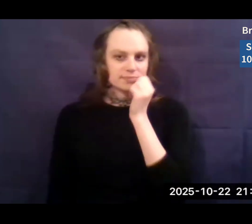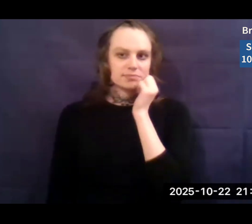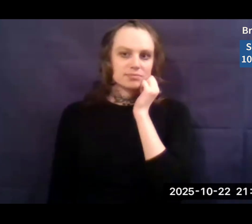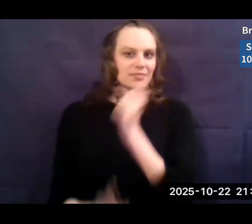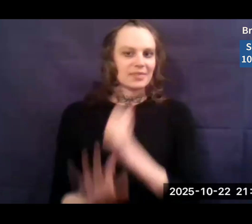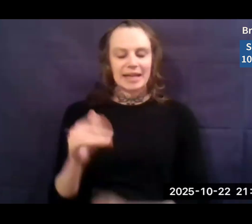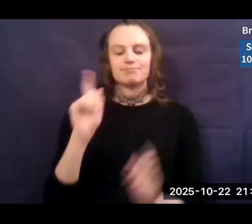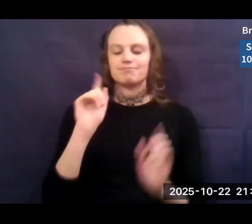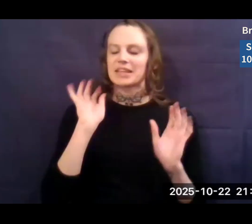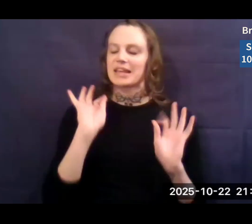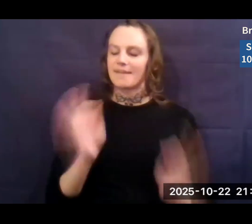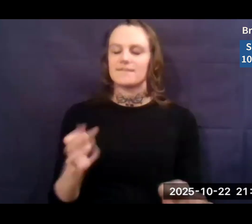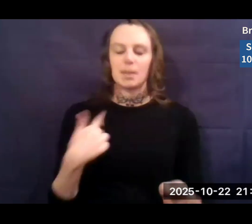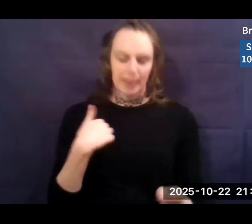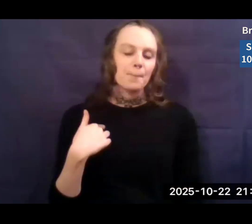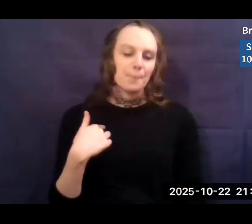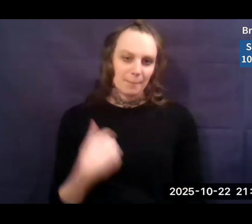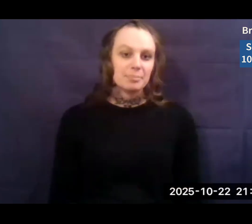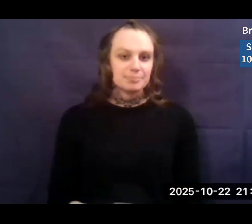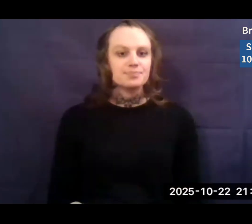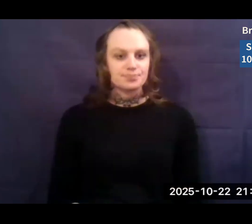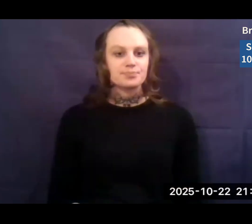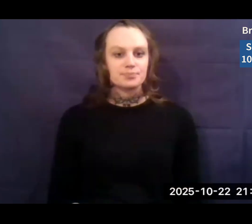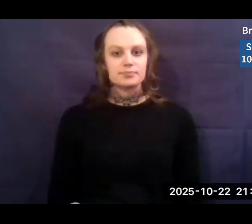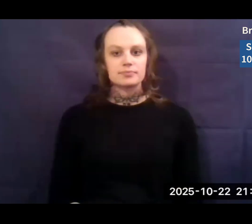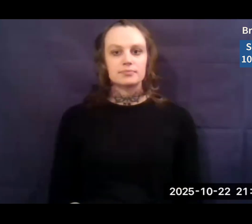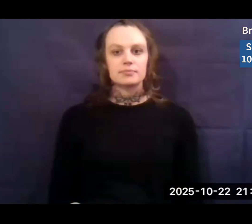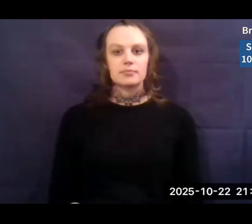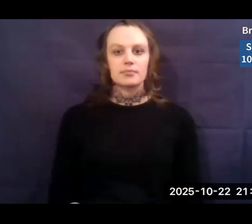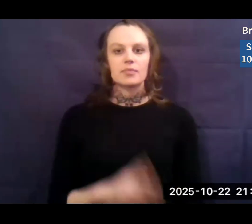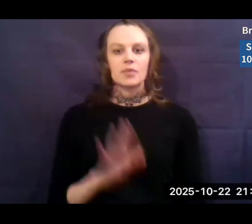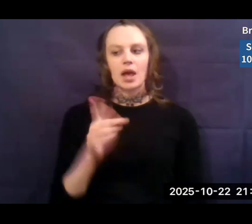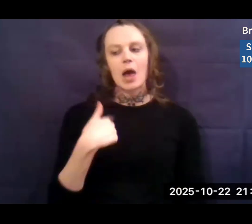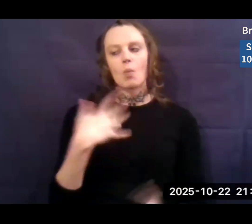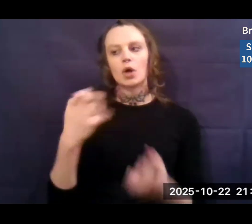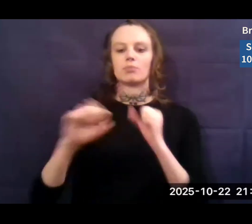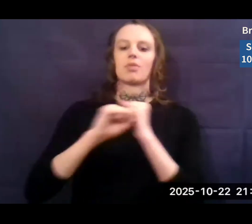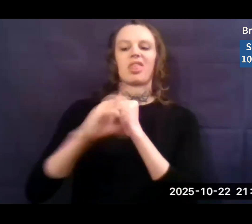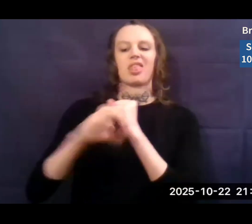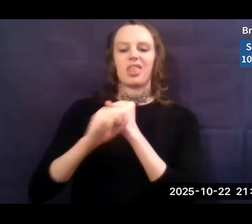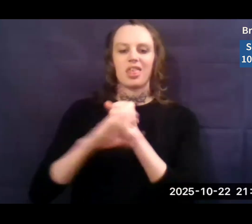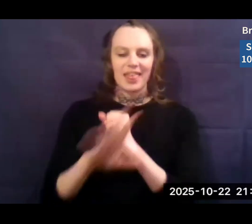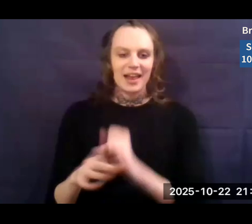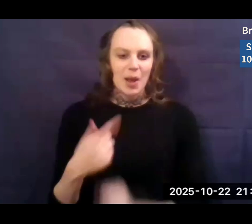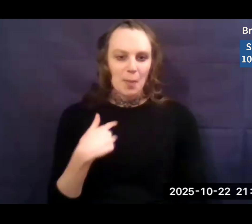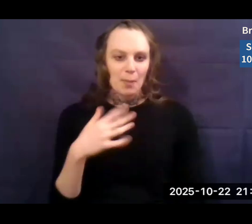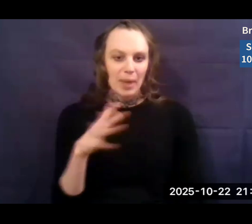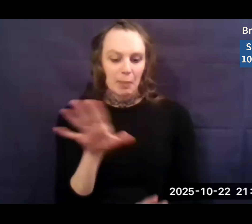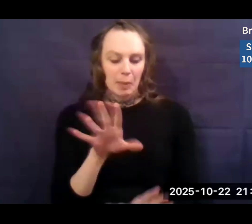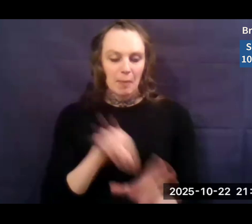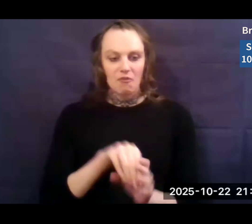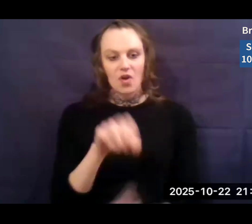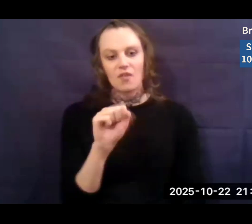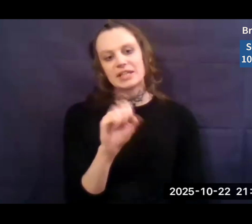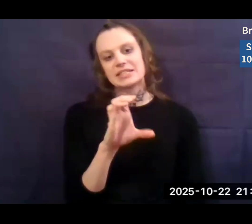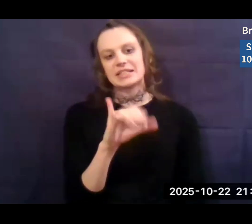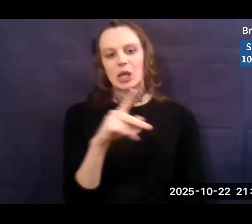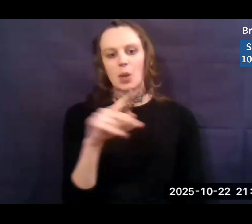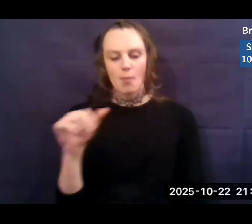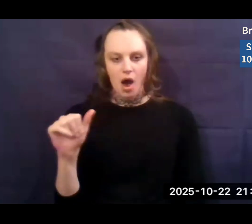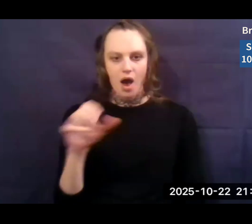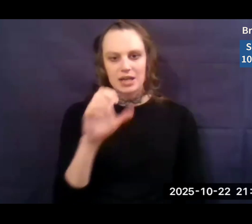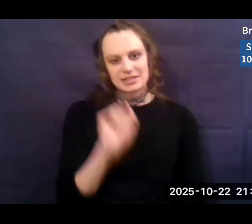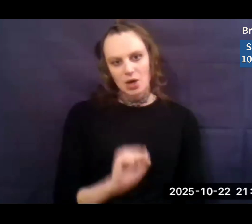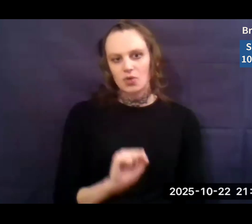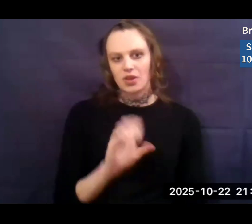definitely me. Um, I got involved, so shameless plug here. SCCYPAA, the South Carolina Conference